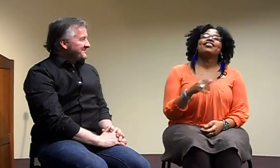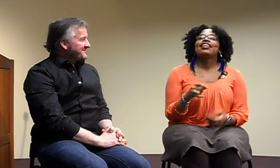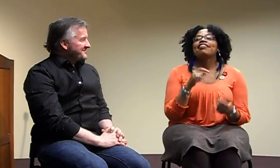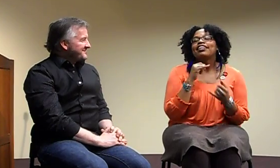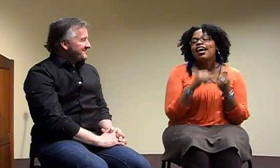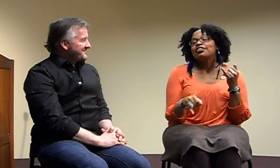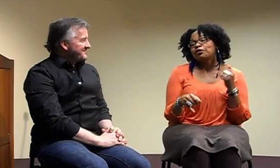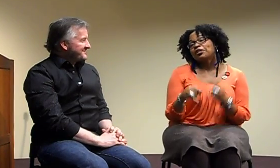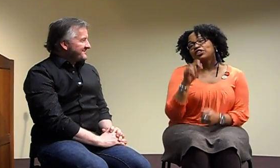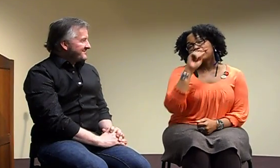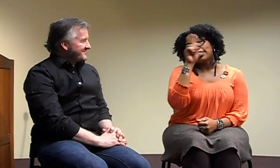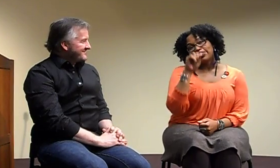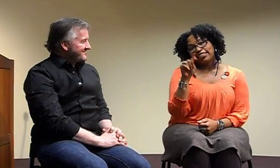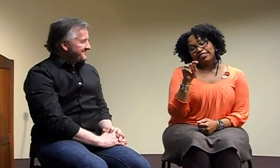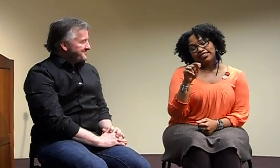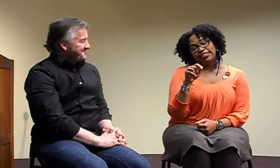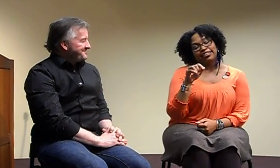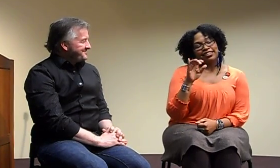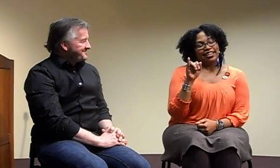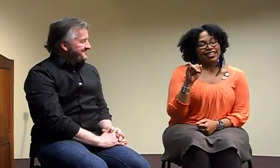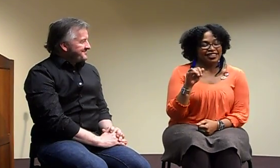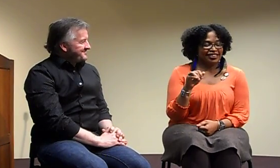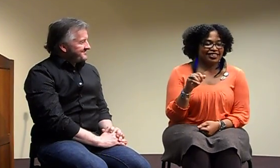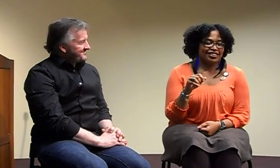Okay, the last question is